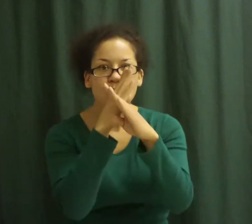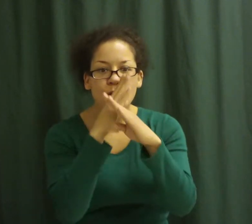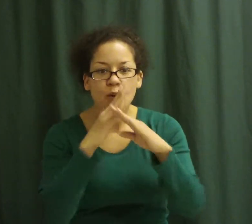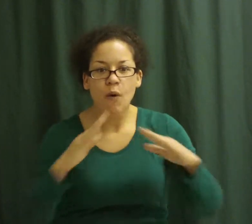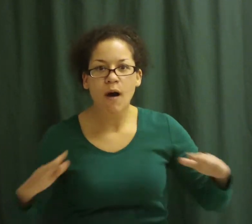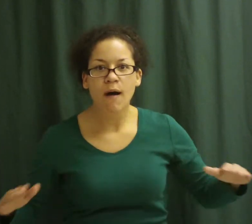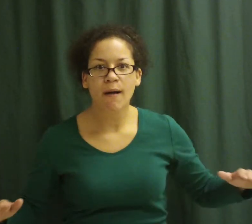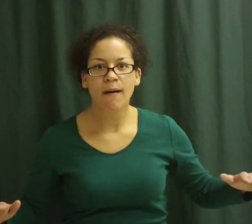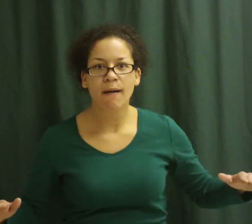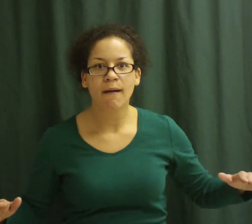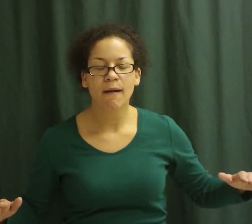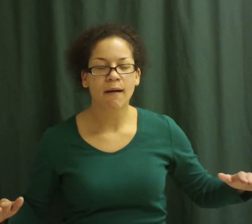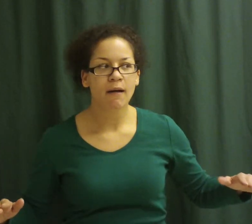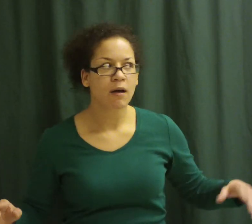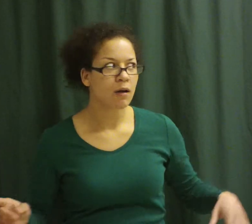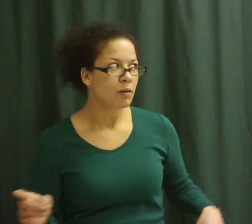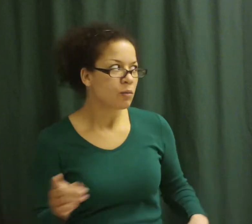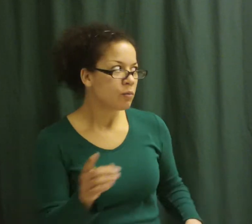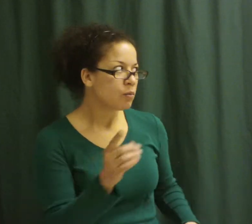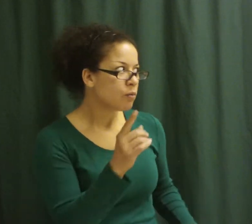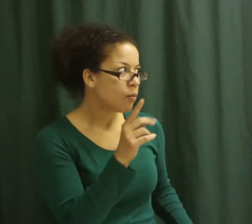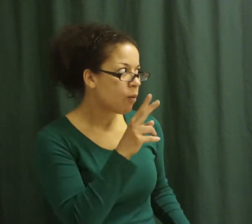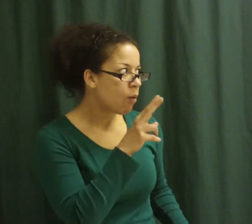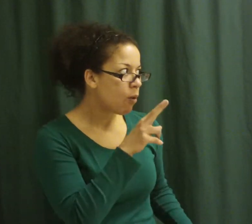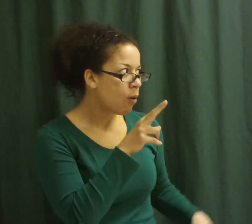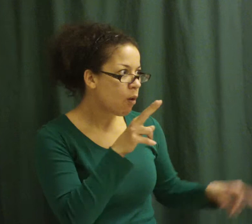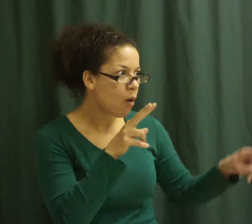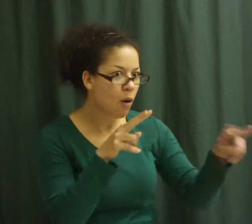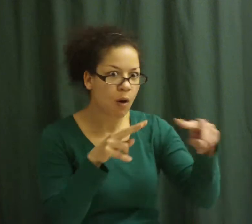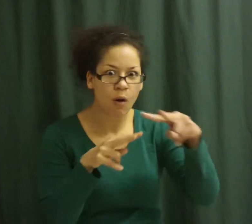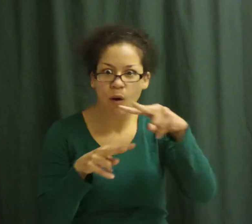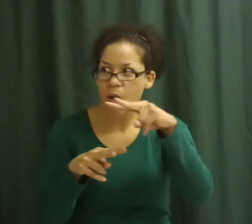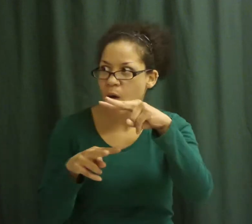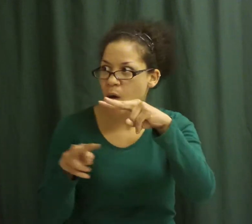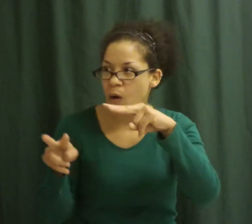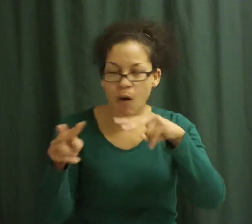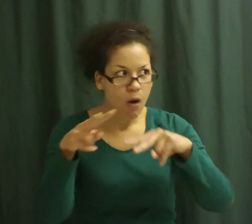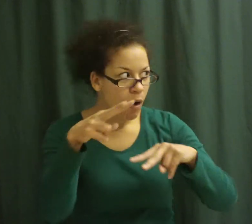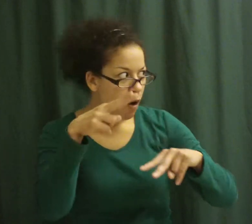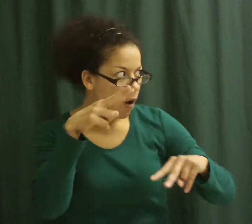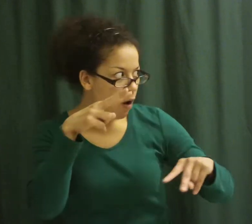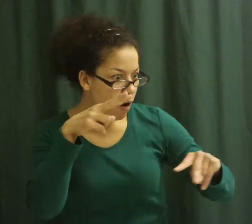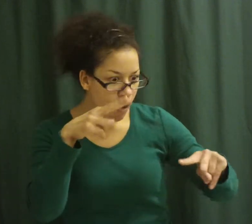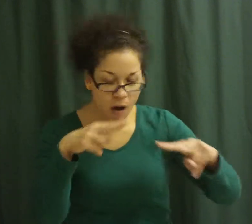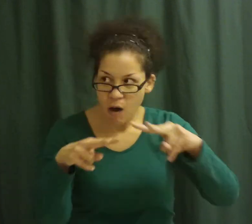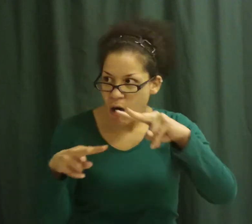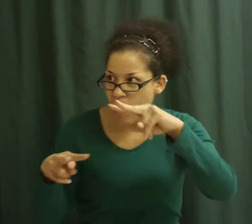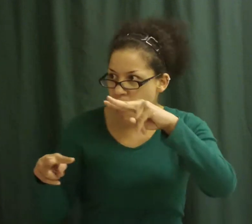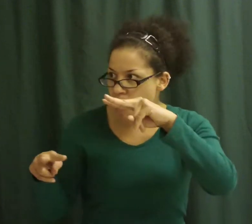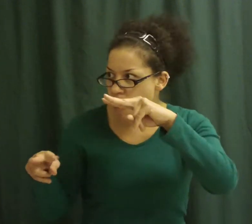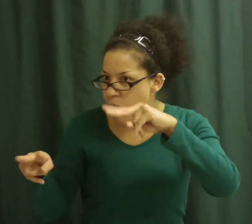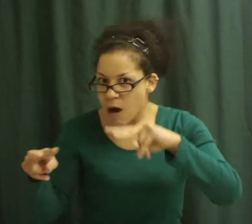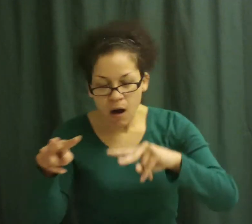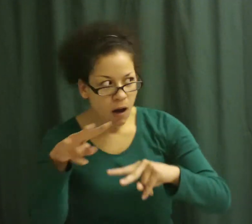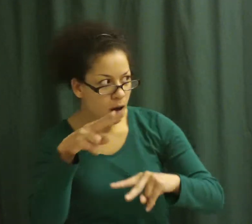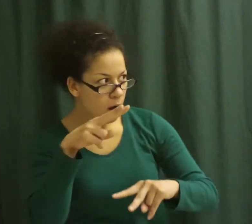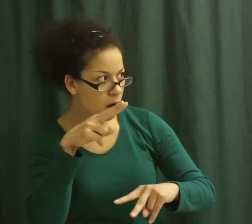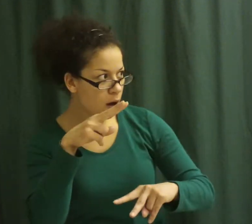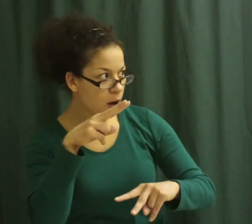a word. They just looked and looked and looked. The